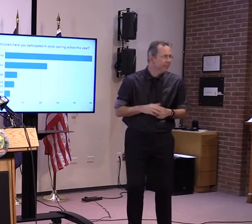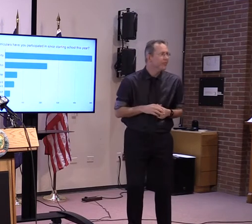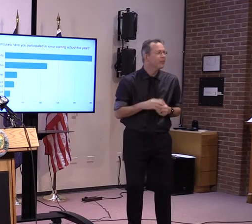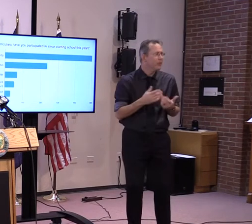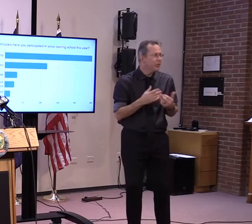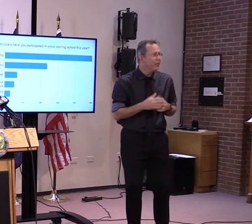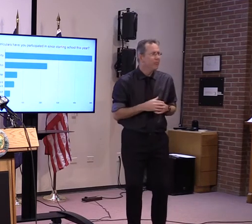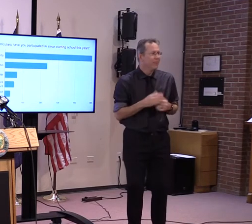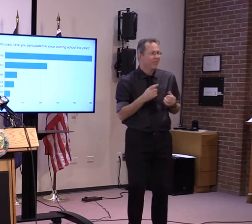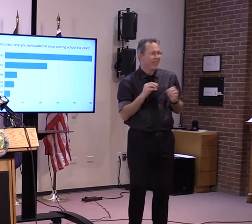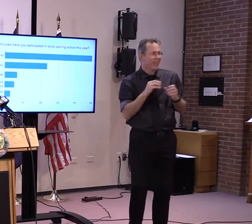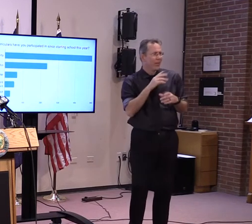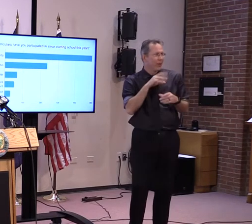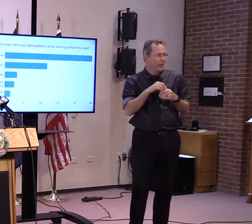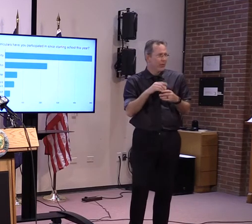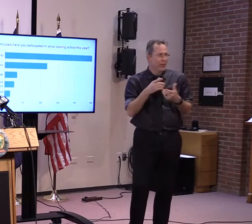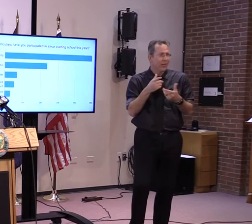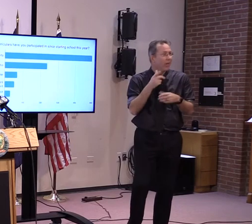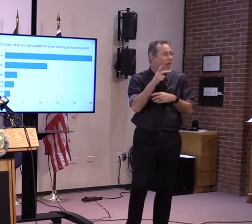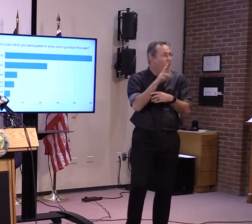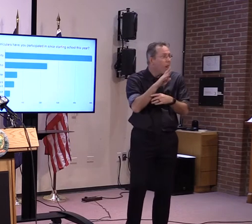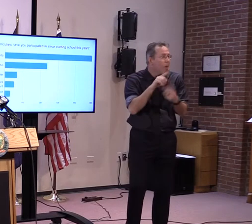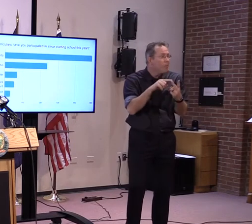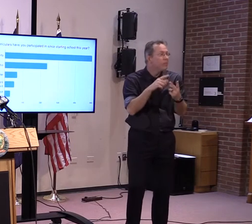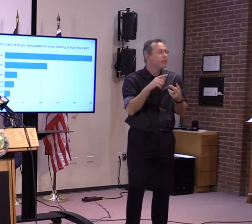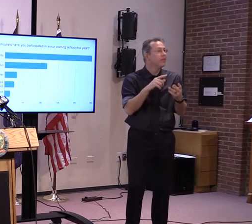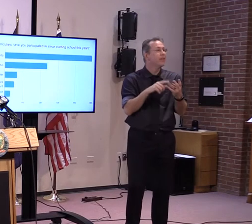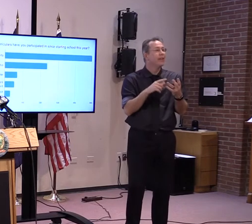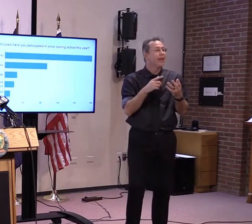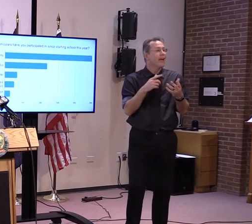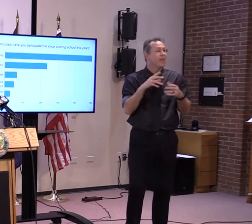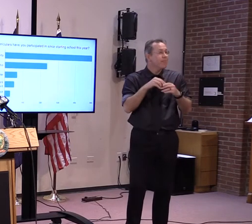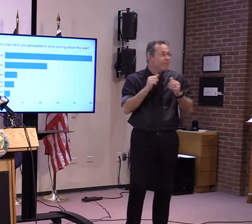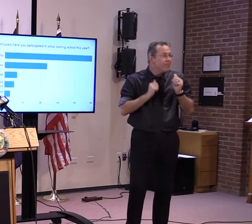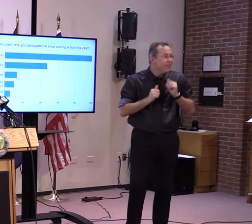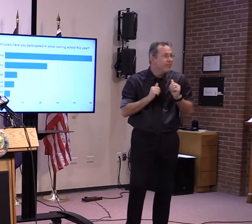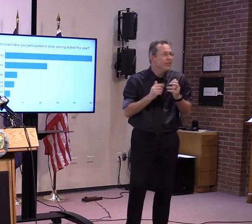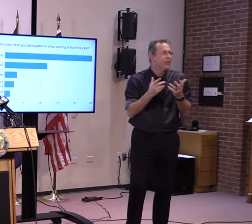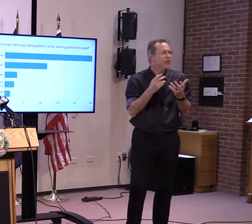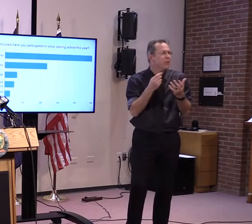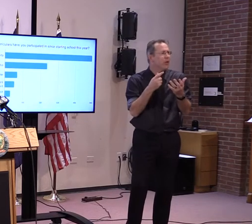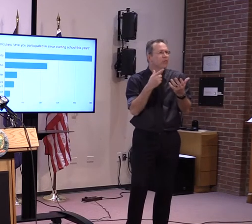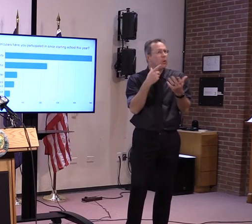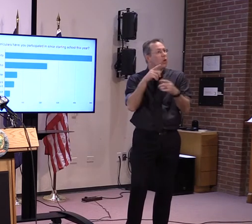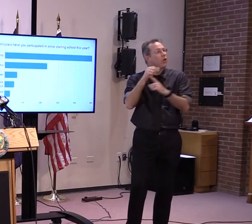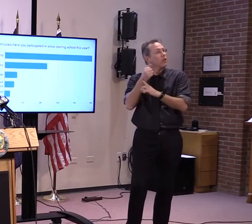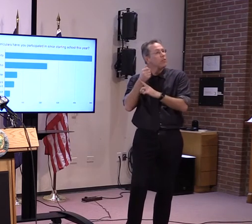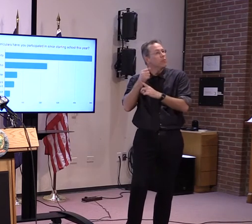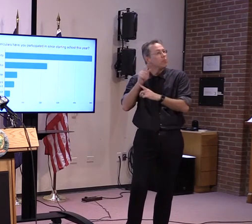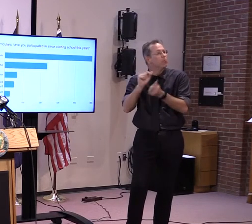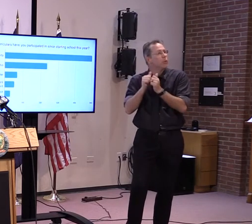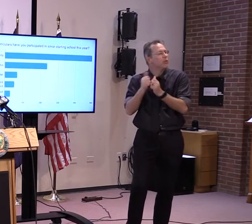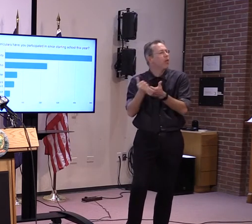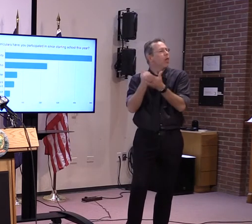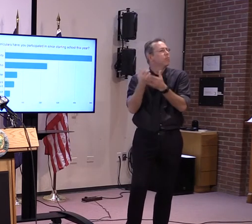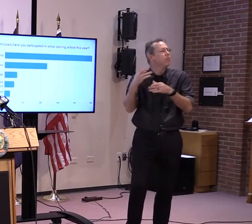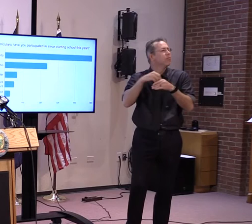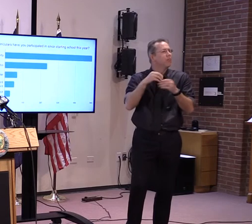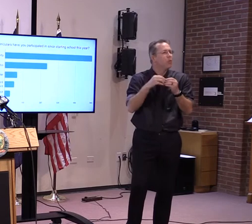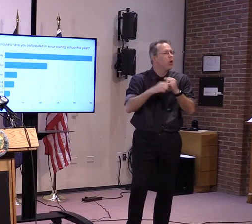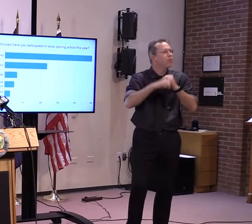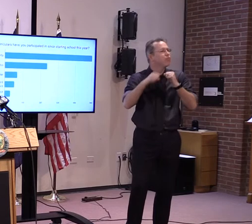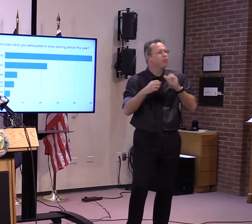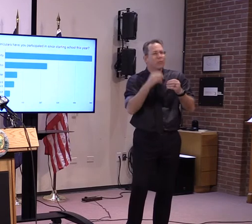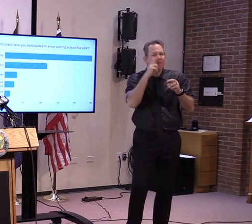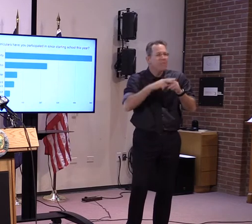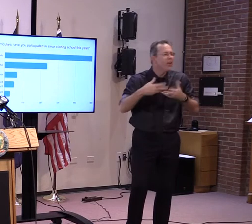in person. And simply having that touch point of attending perhaps, you know, GSA or RAC in person and seeing